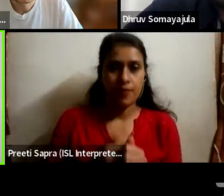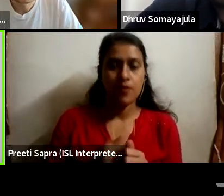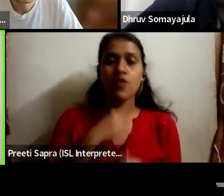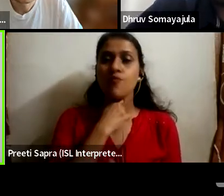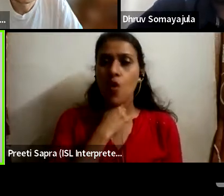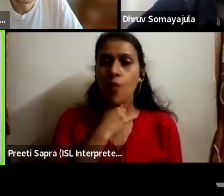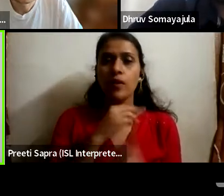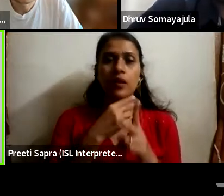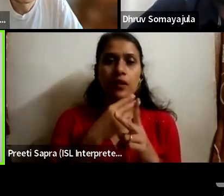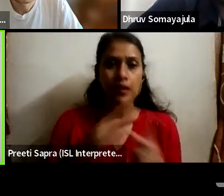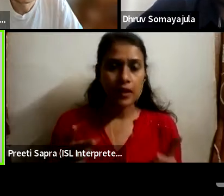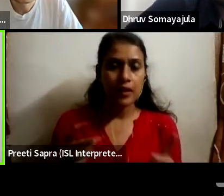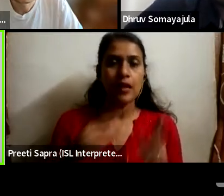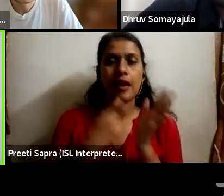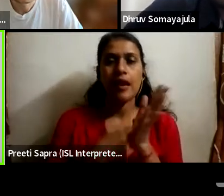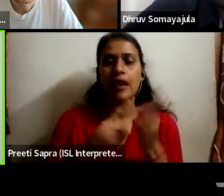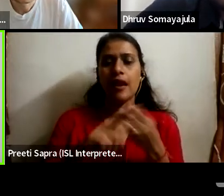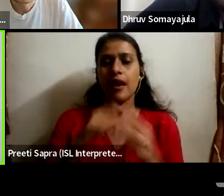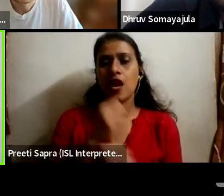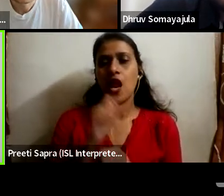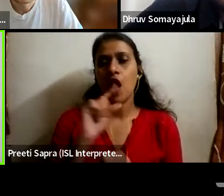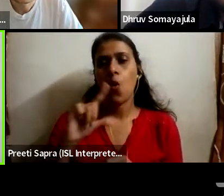of regulating technology.